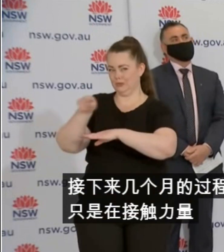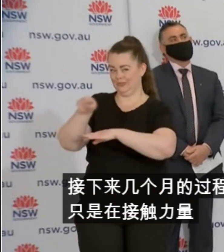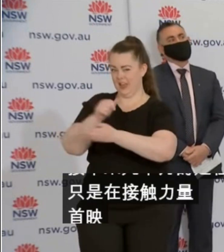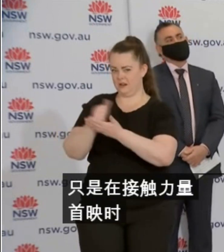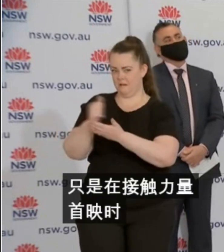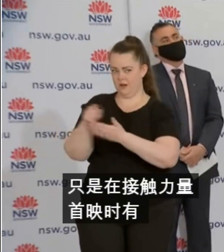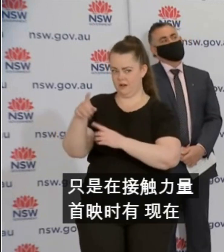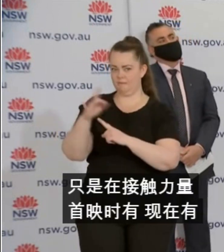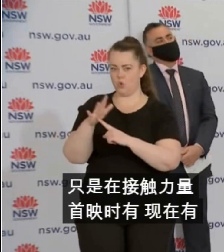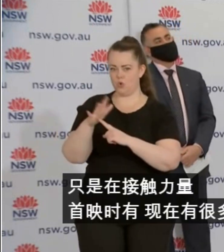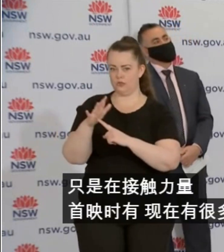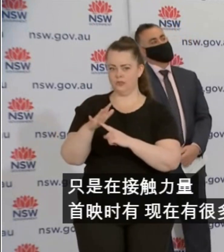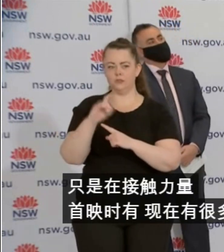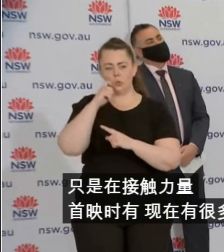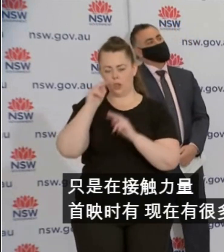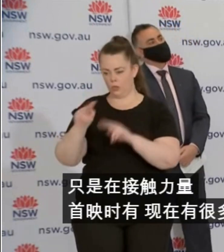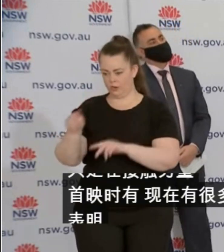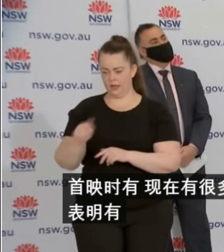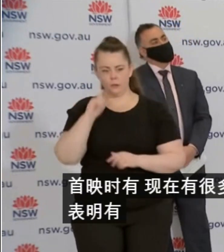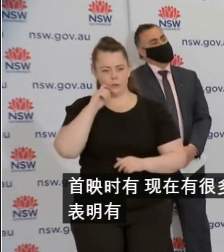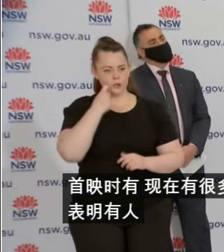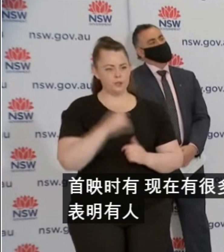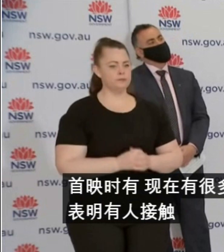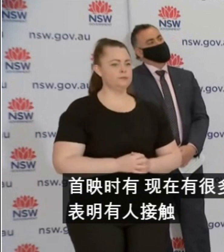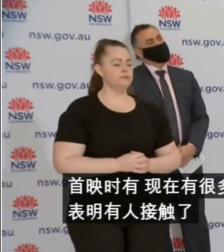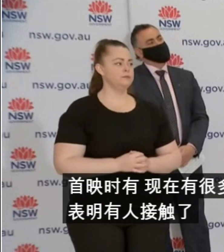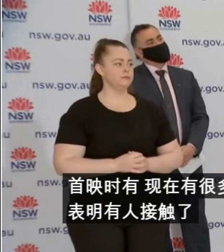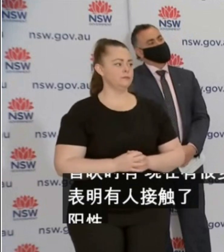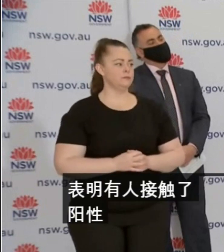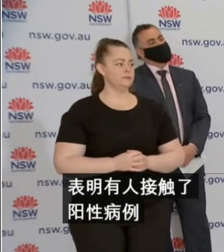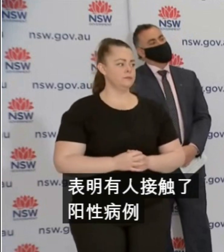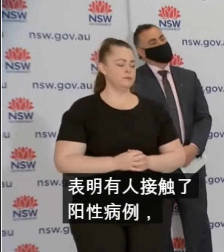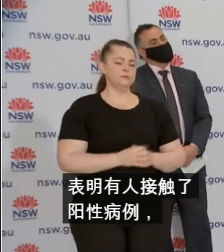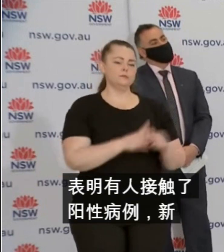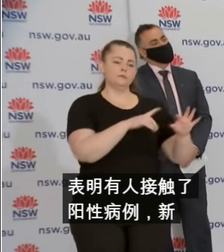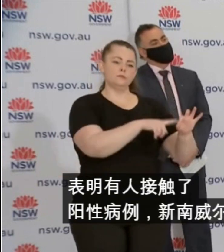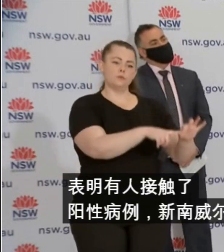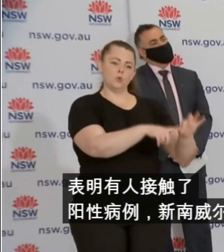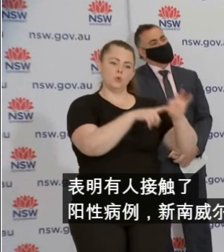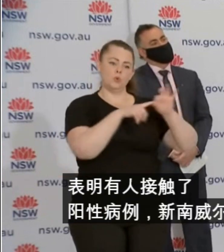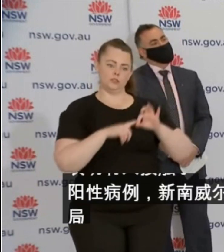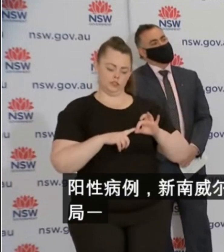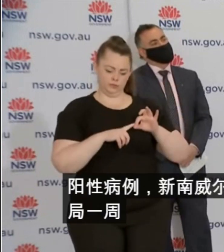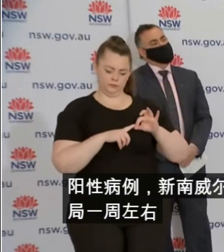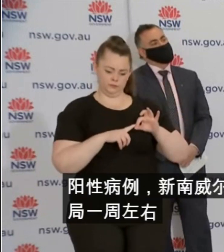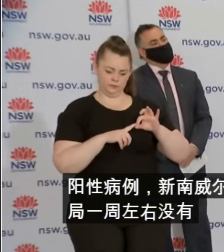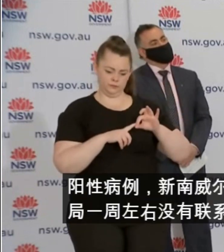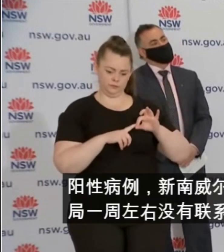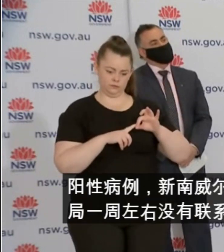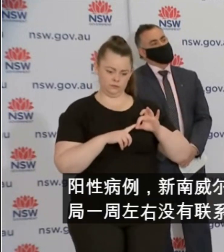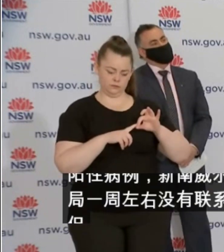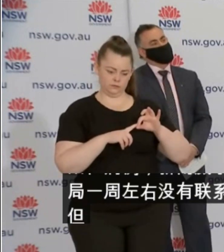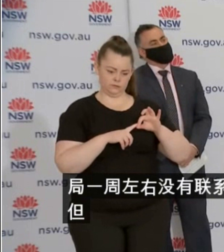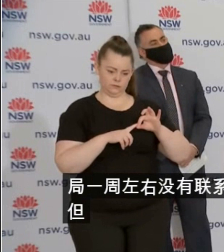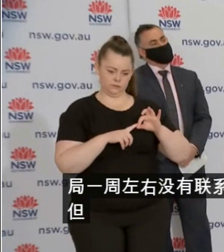contact traces, Premier, there are now numerous examples of somebody coming into contact with a COVID positive case and New South Wales Health not contacting them for